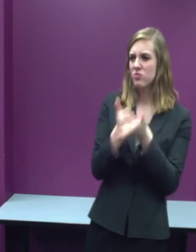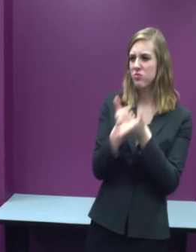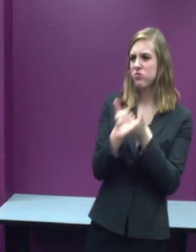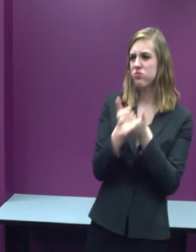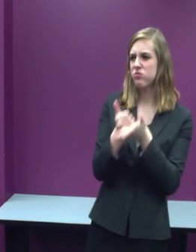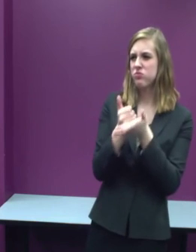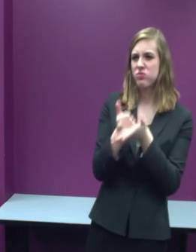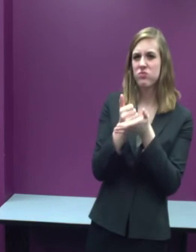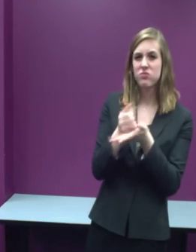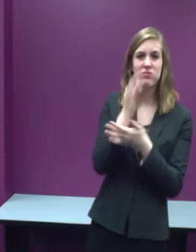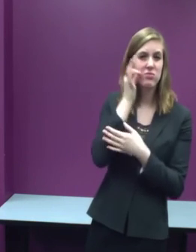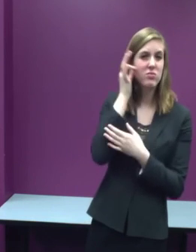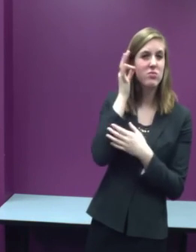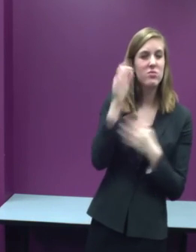the young woman at their side.